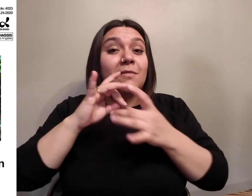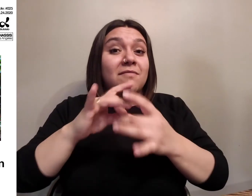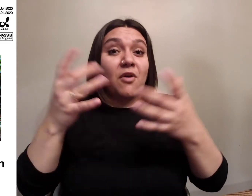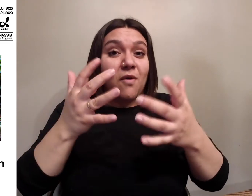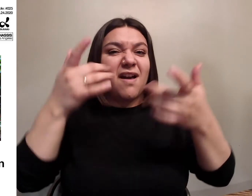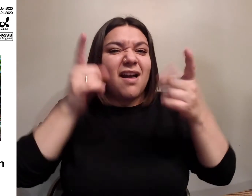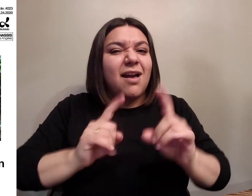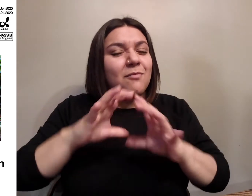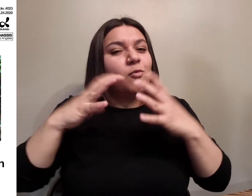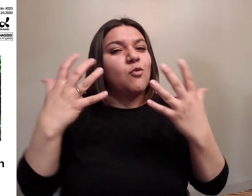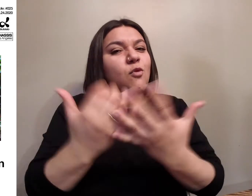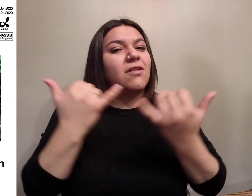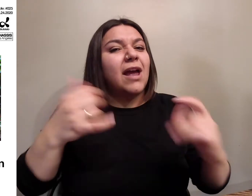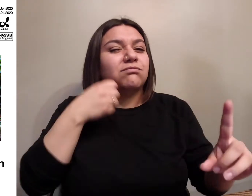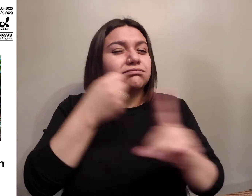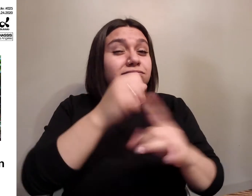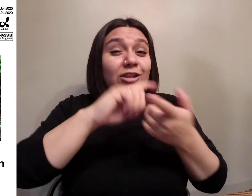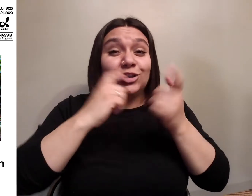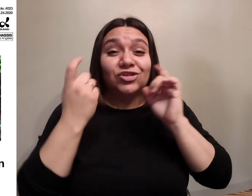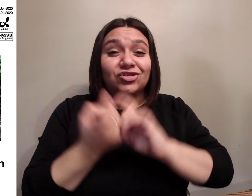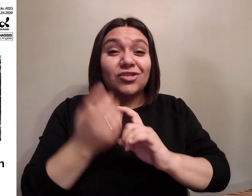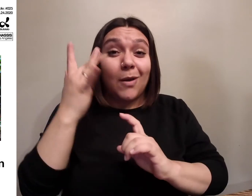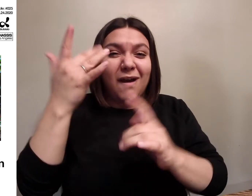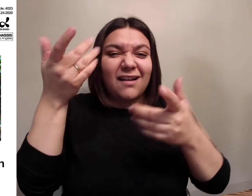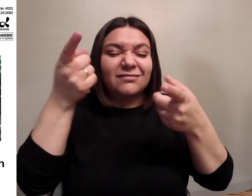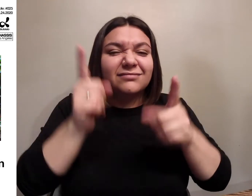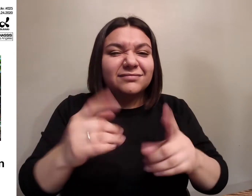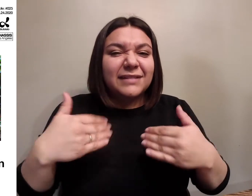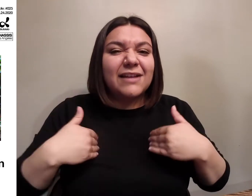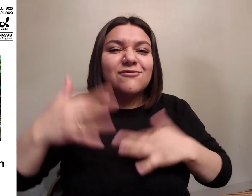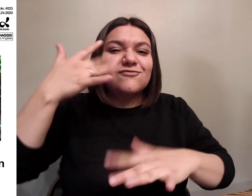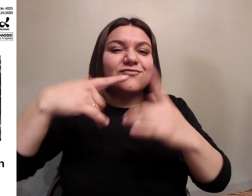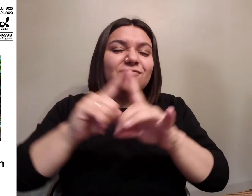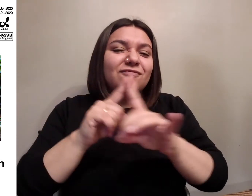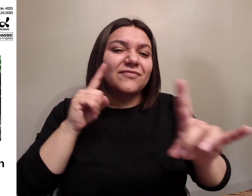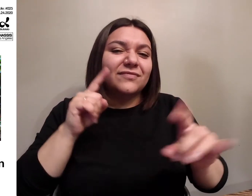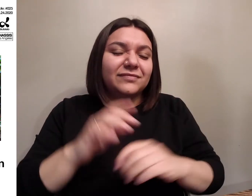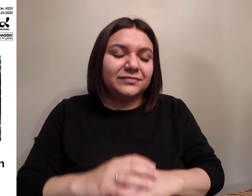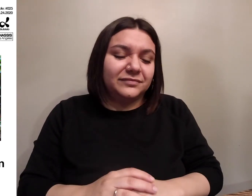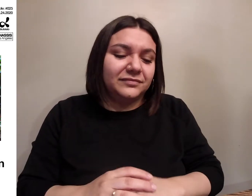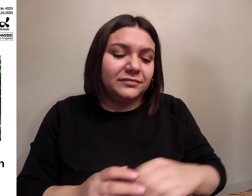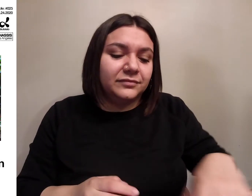shifting paradigms in the era of social distancing.